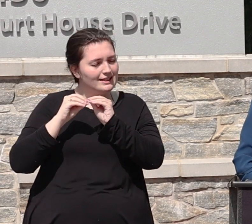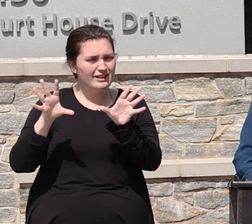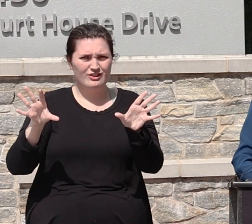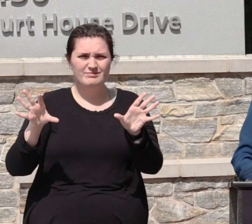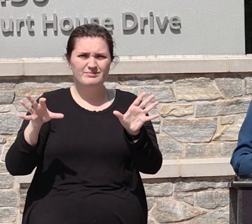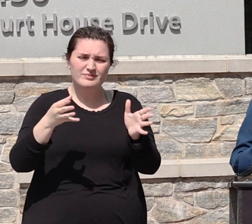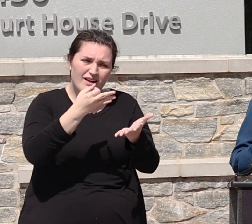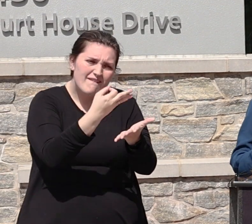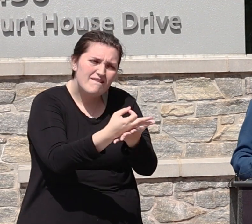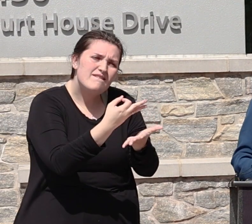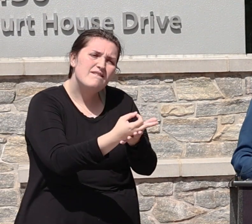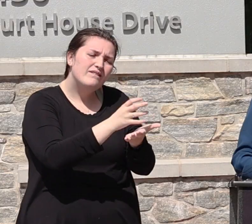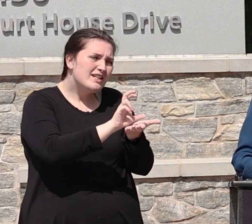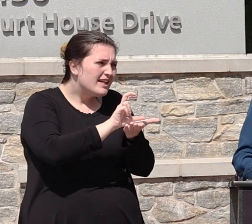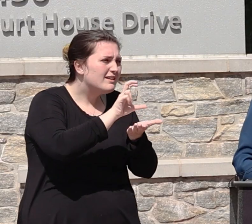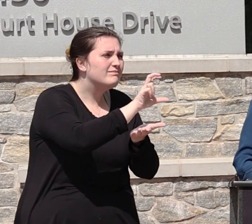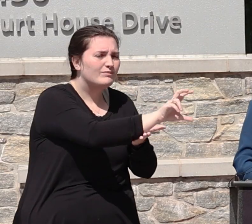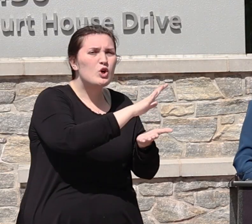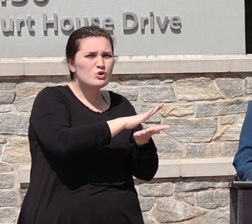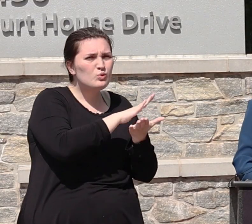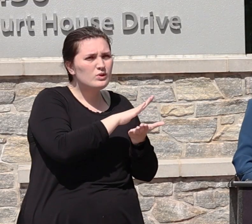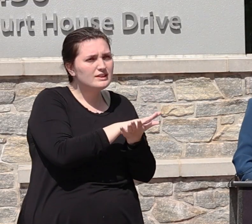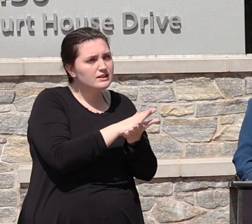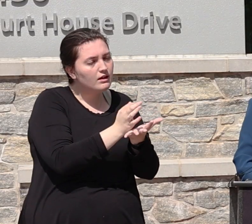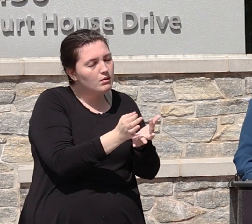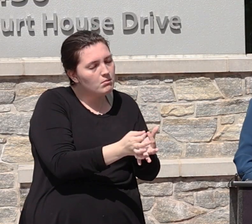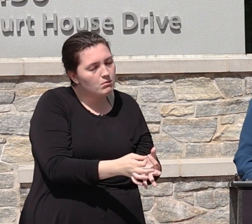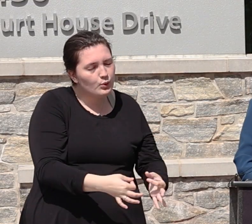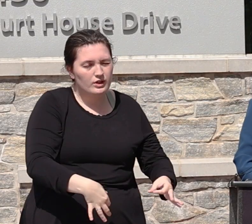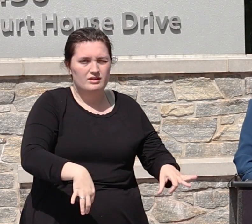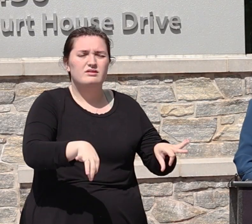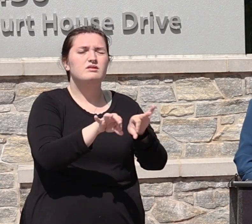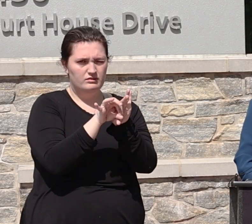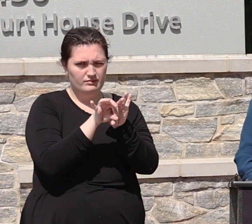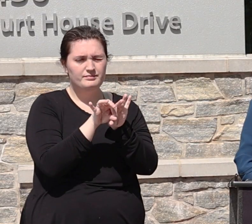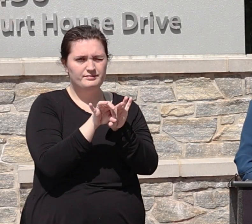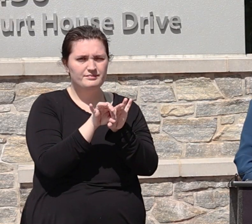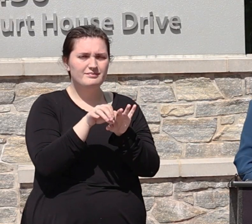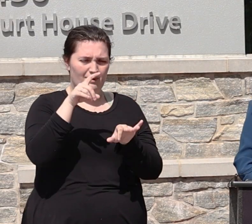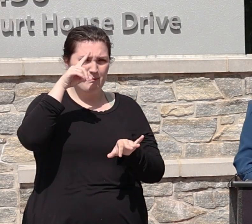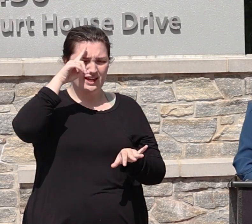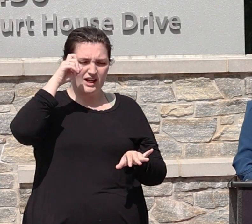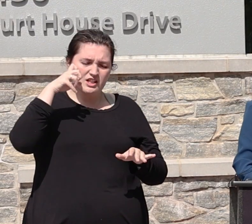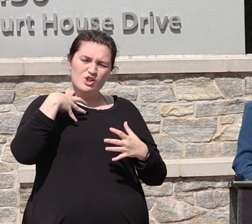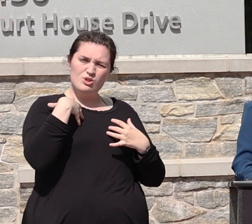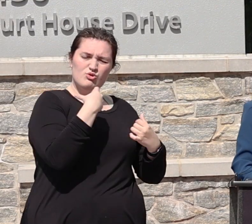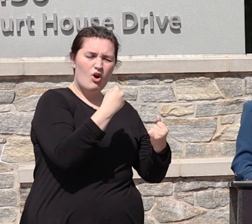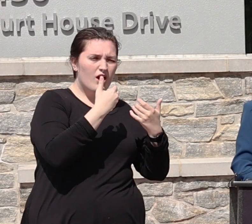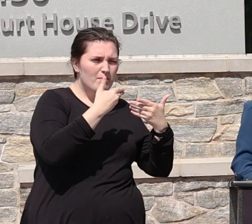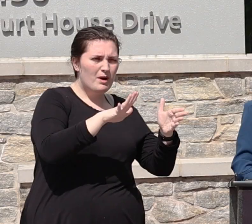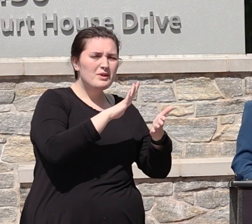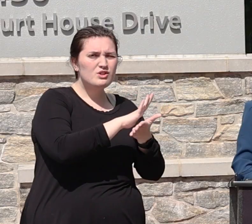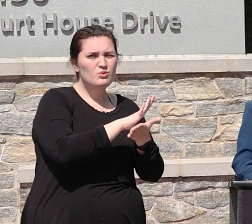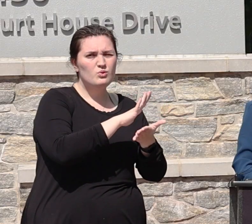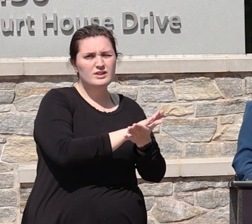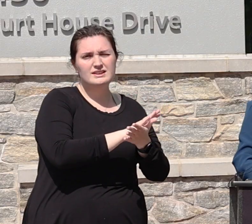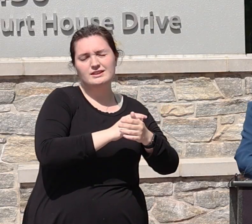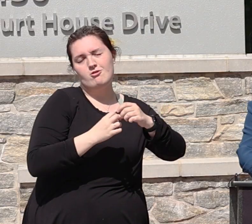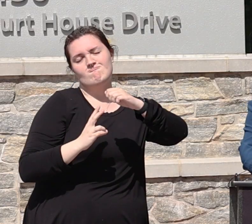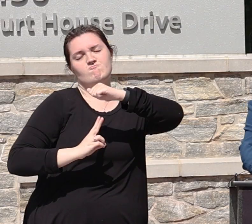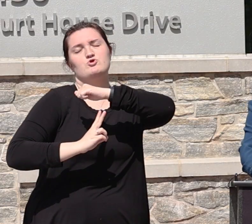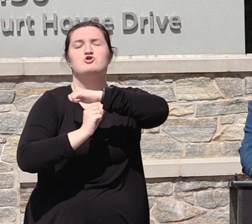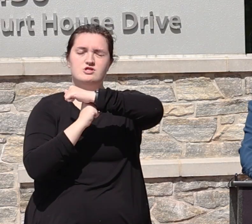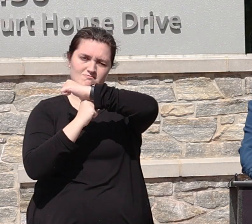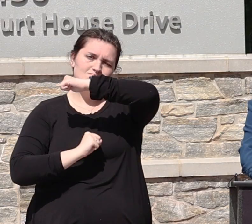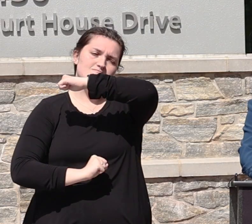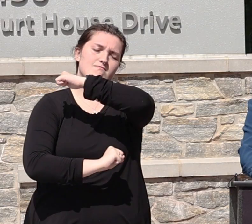our schools is critically important because of strong public schools being the backbone of Howard